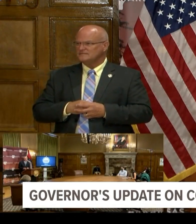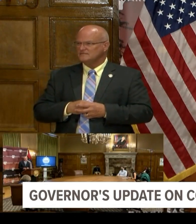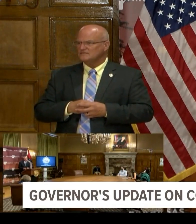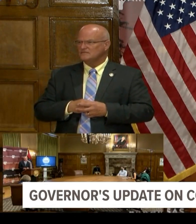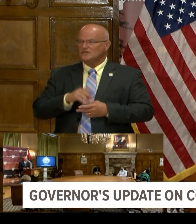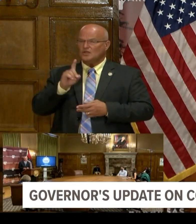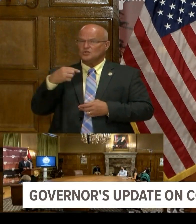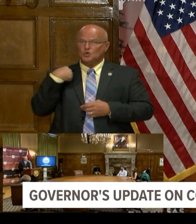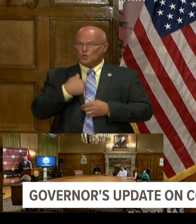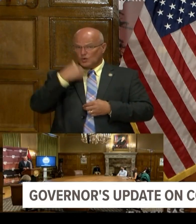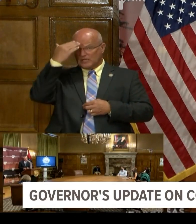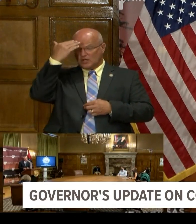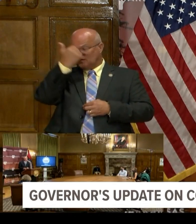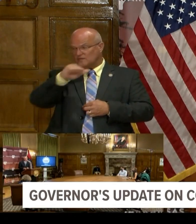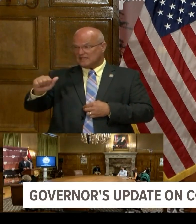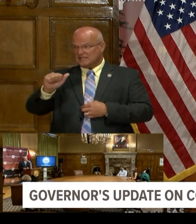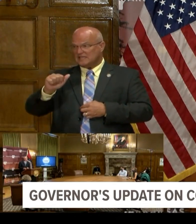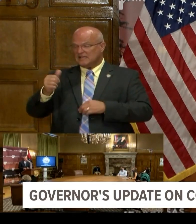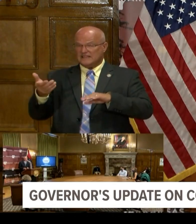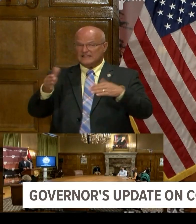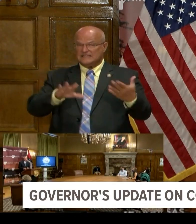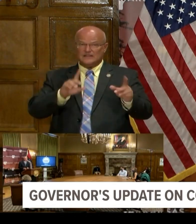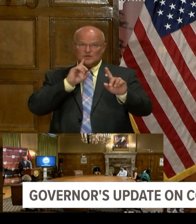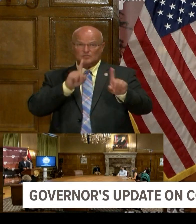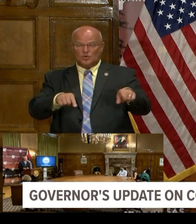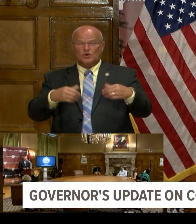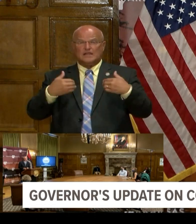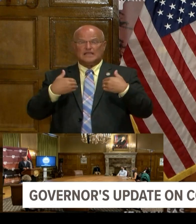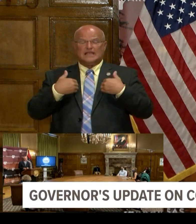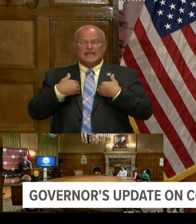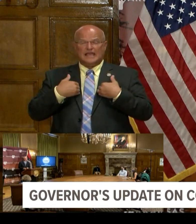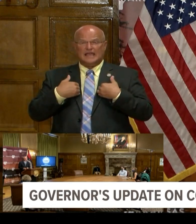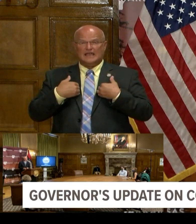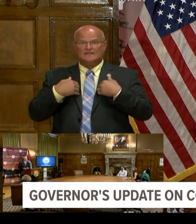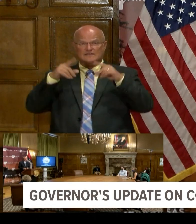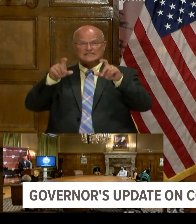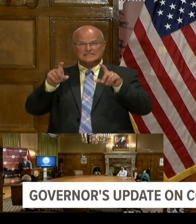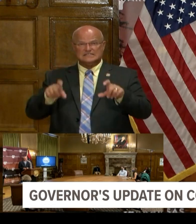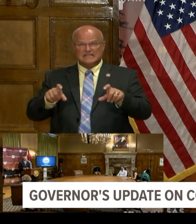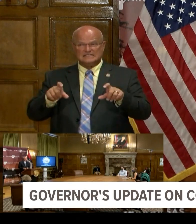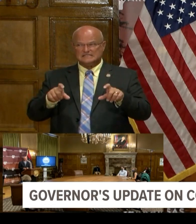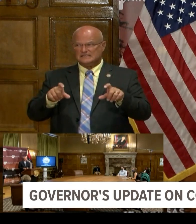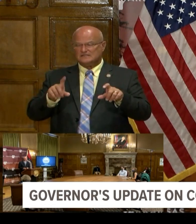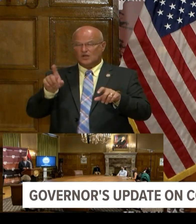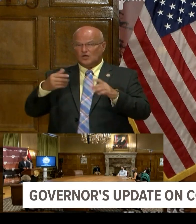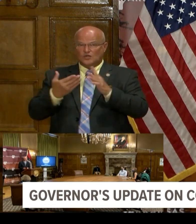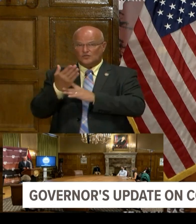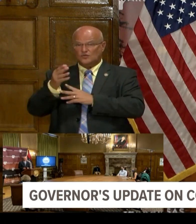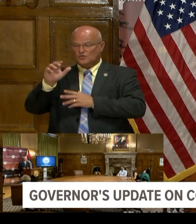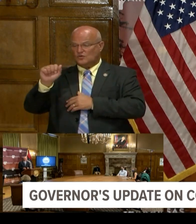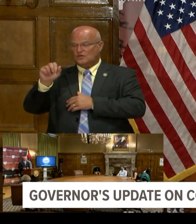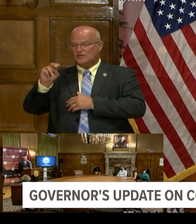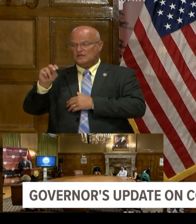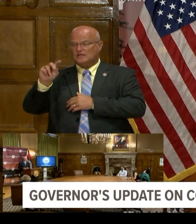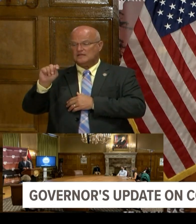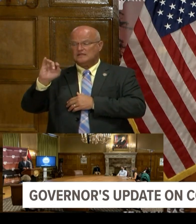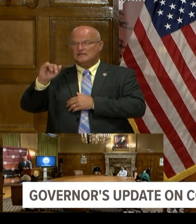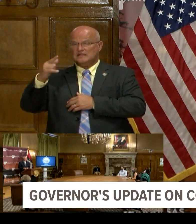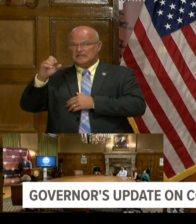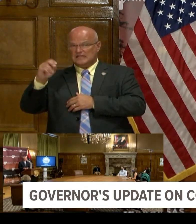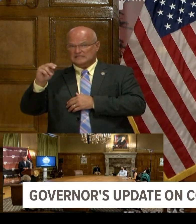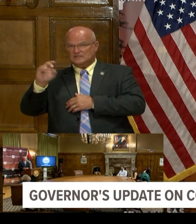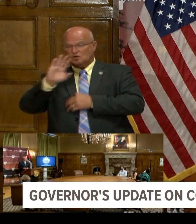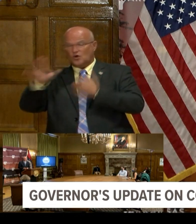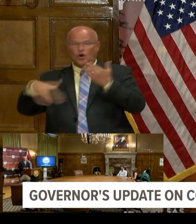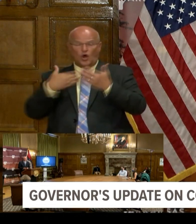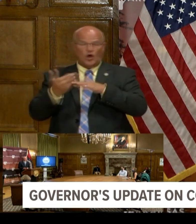Do we know of any of the deaths that are reported have been tested only through antigen tests, or have all